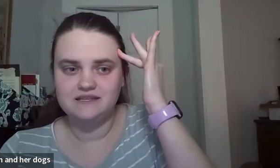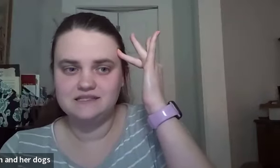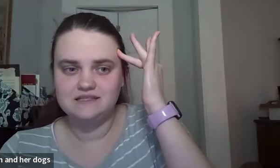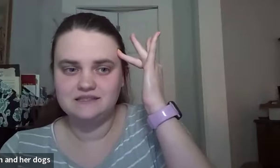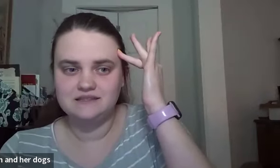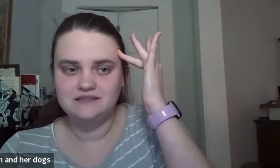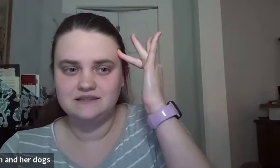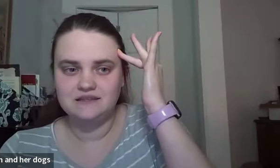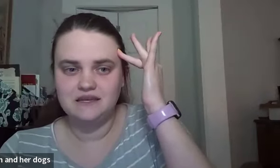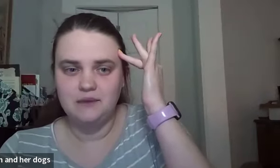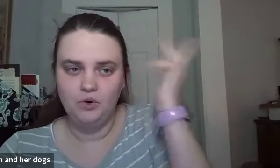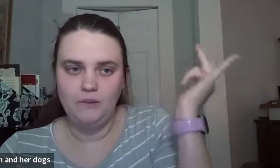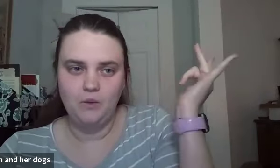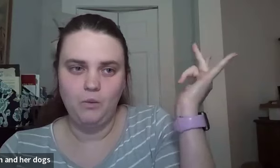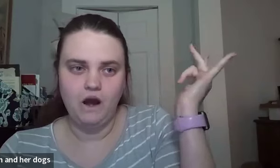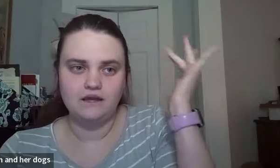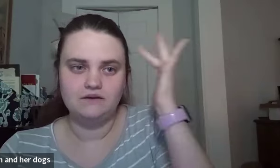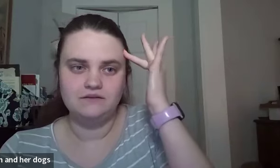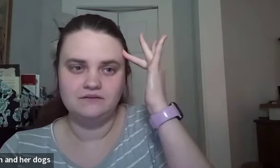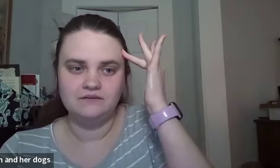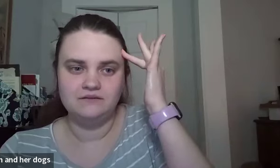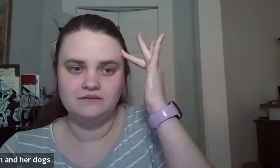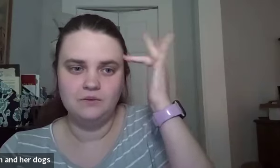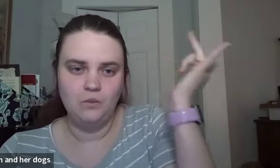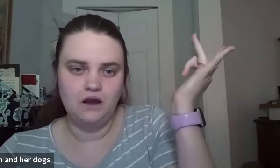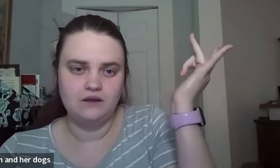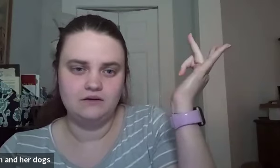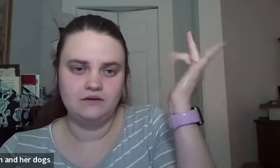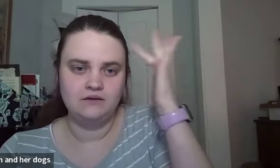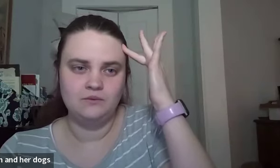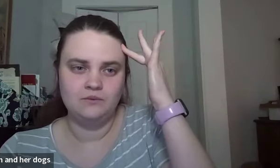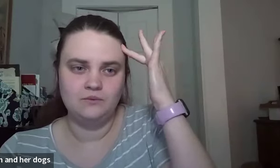this, and pull back Y. Y.